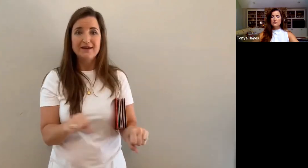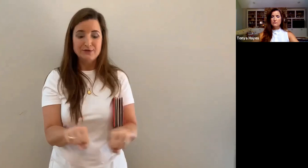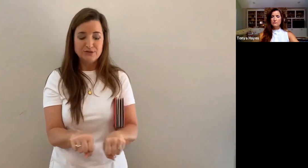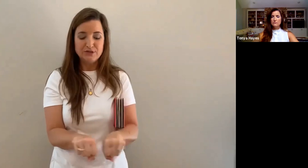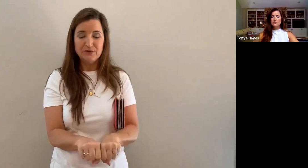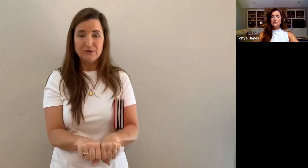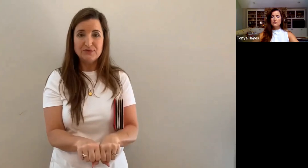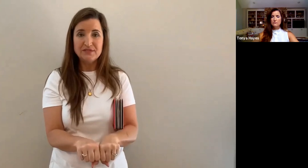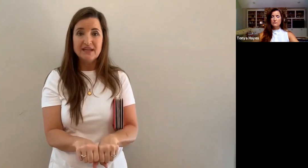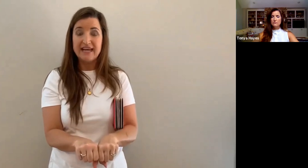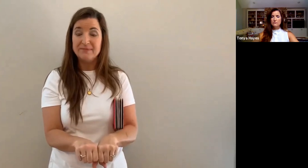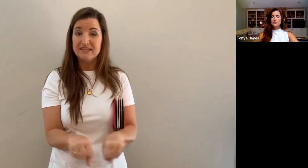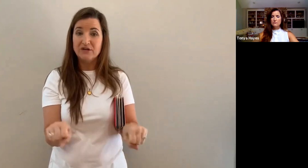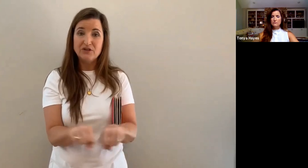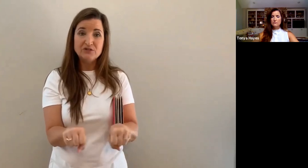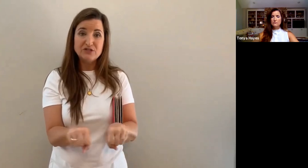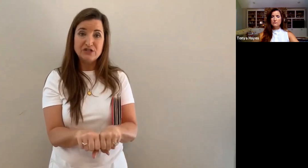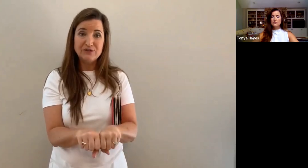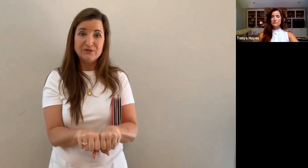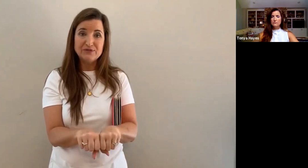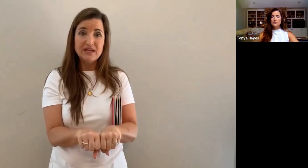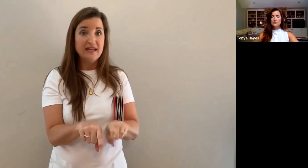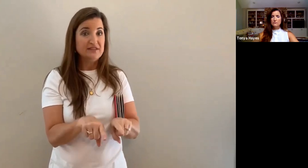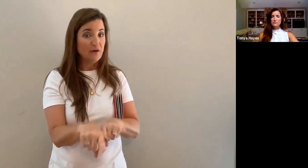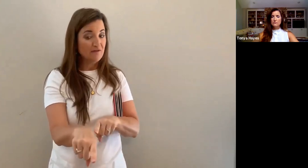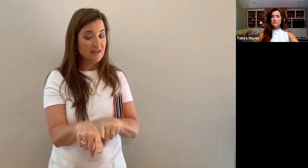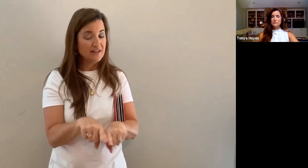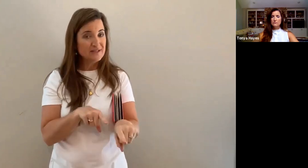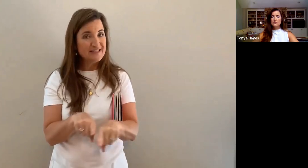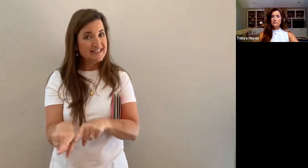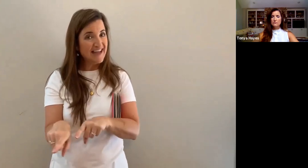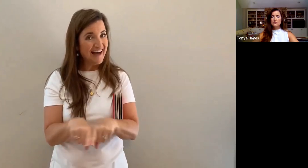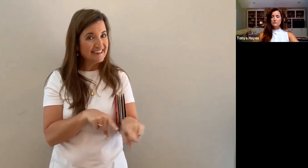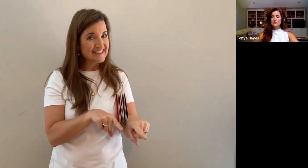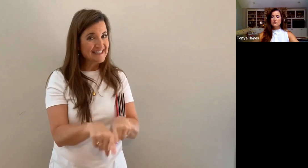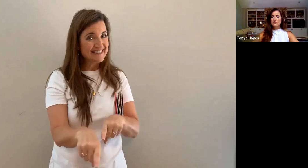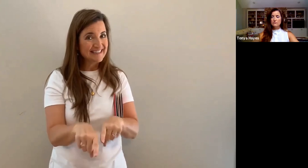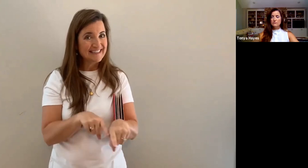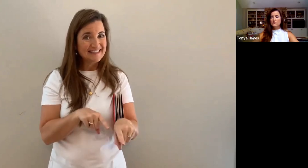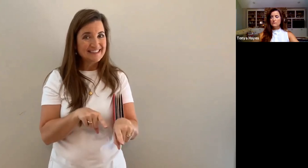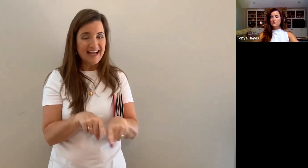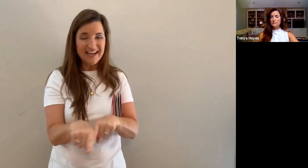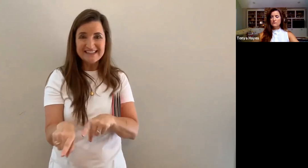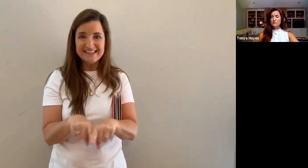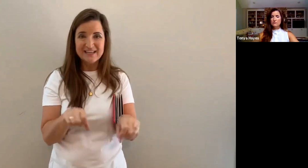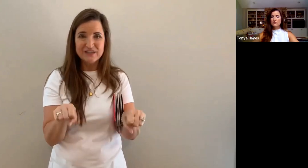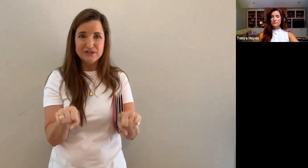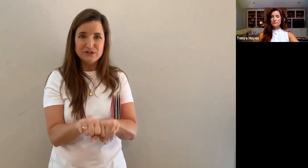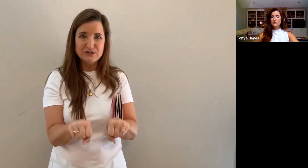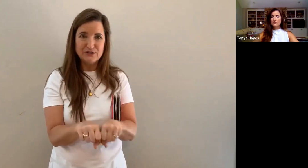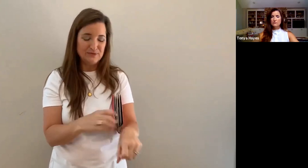Shoes. Shoes. Time to get on your shoes. And don't forget your socks.